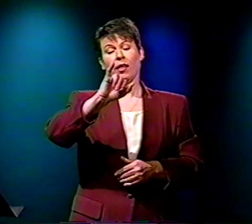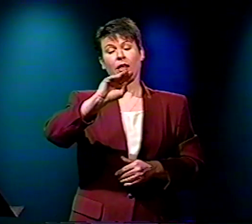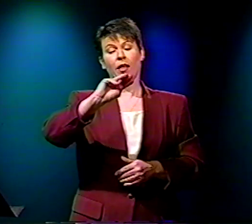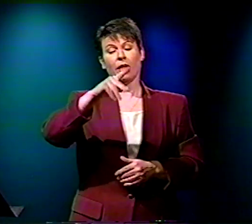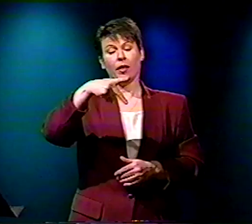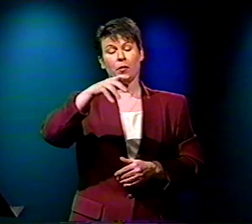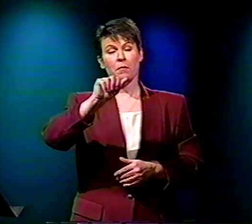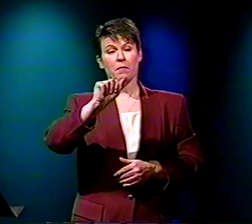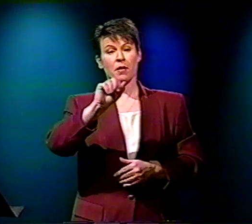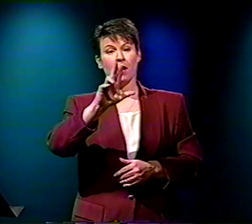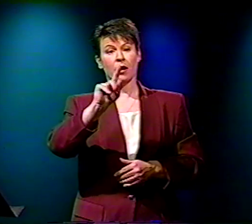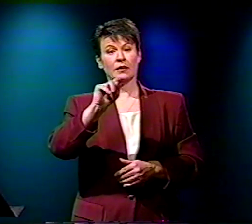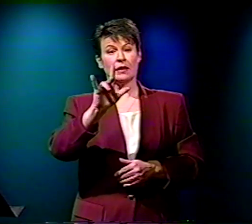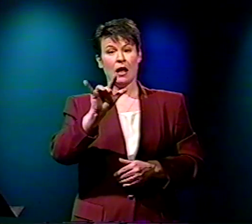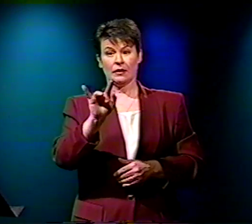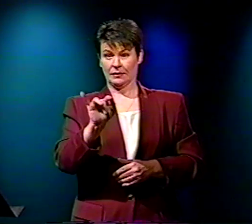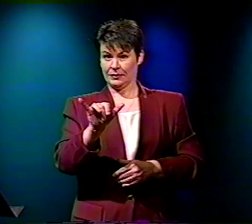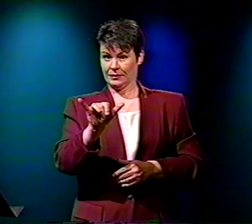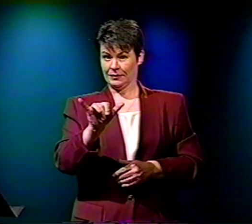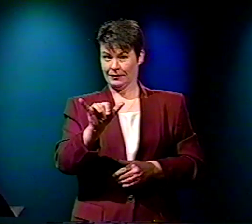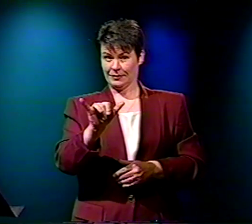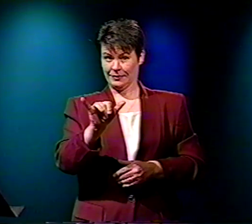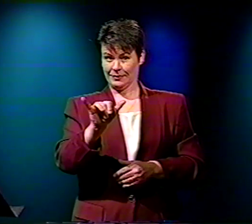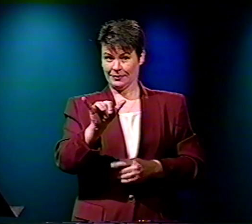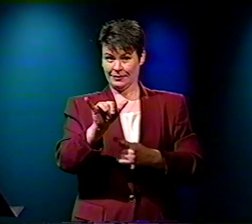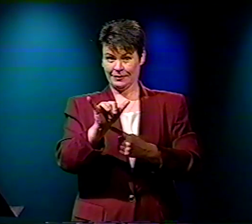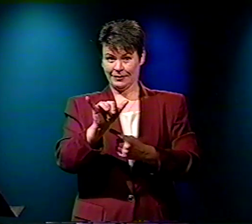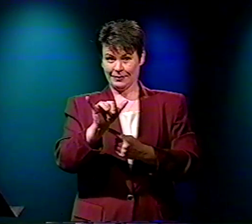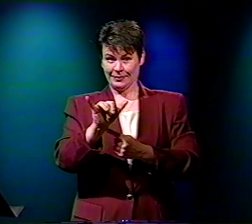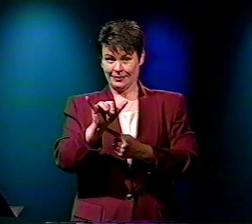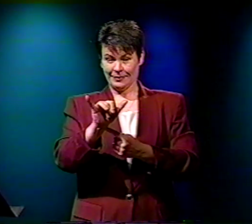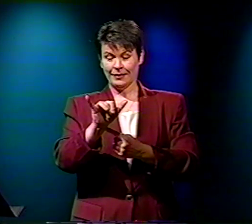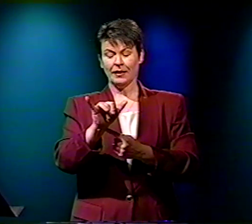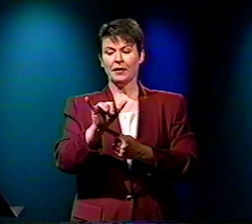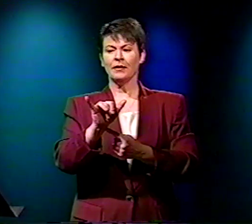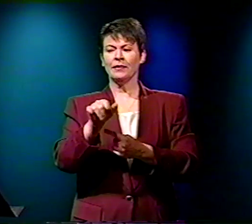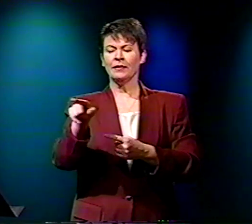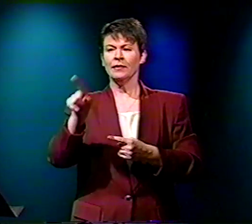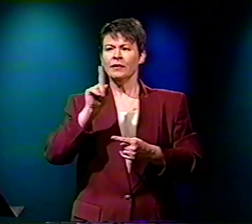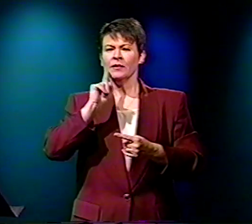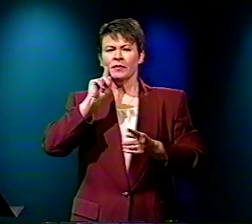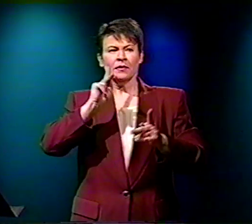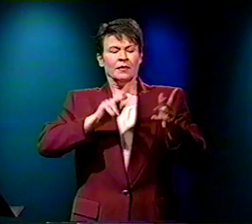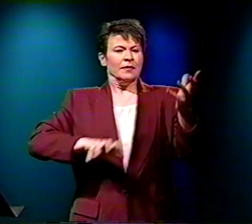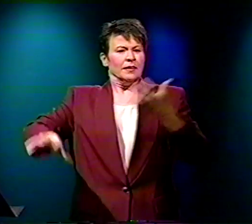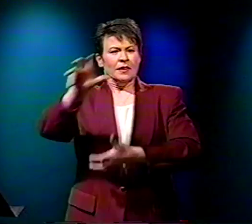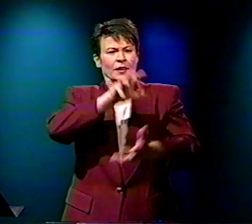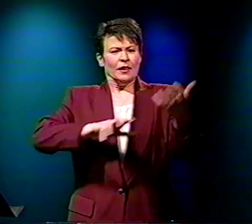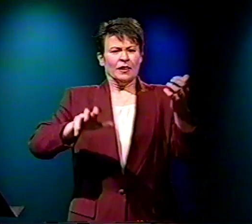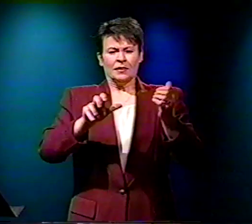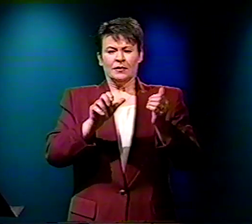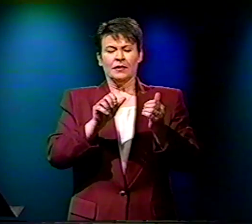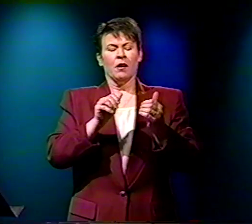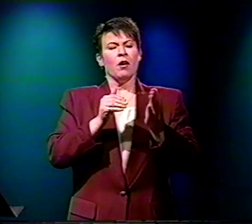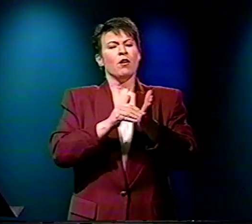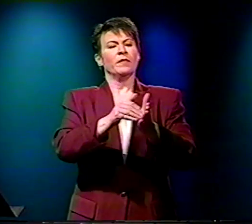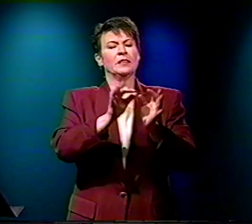My next example has to do with the concept of impartiality. Deaf people have become